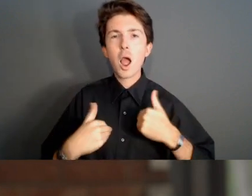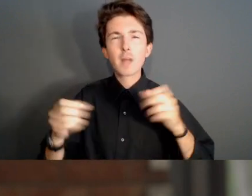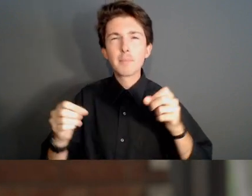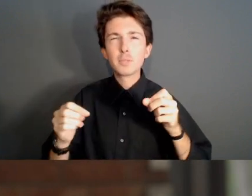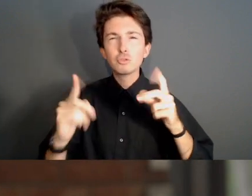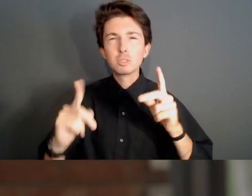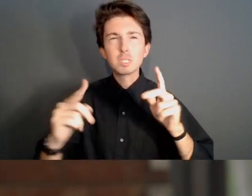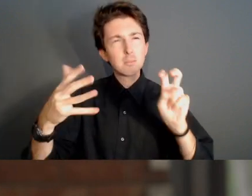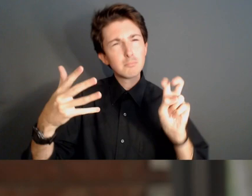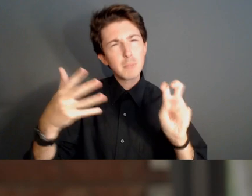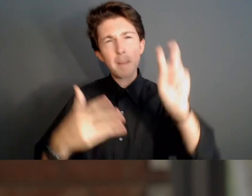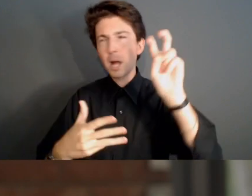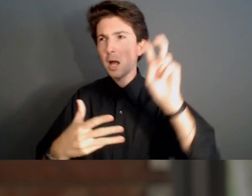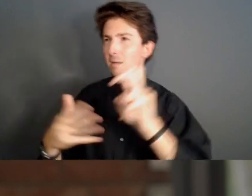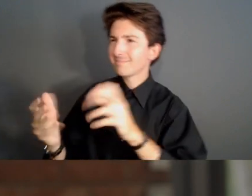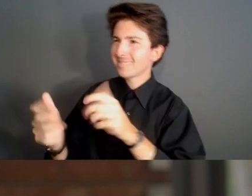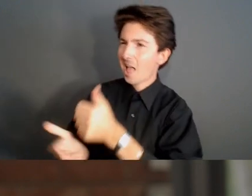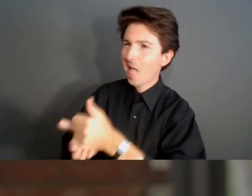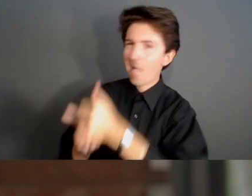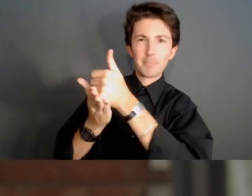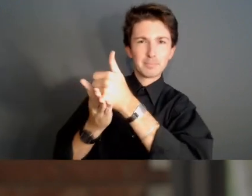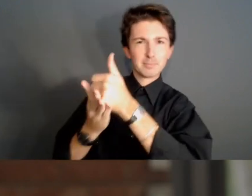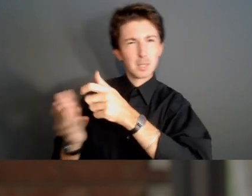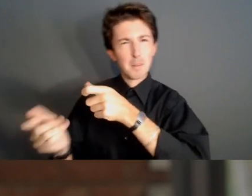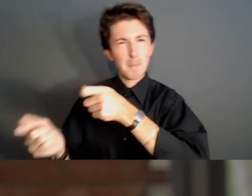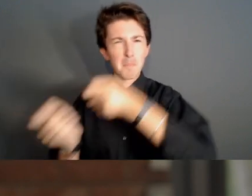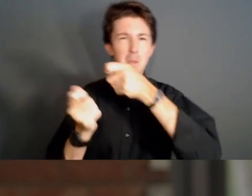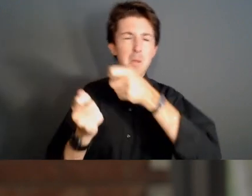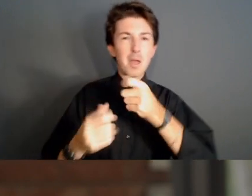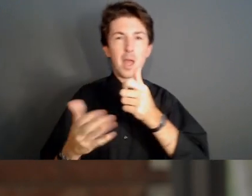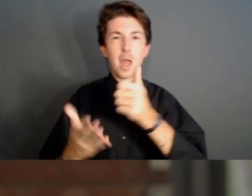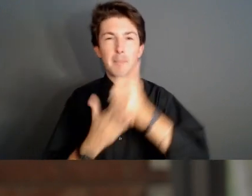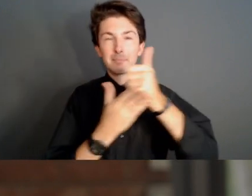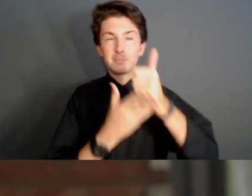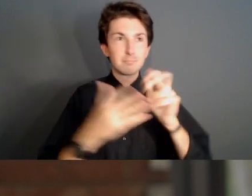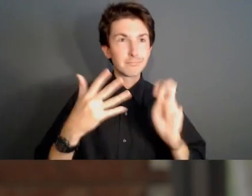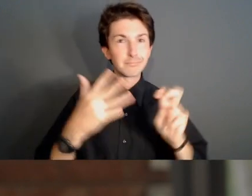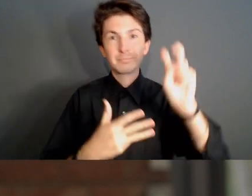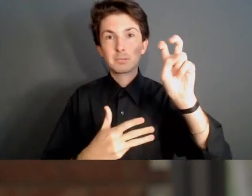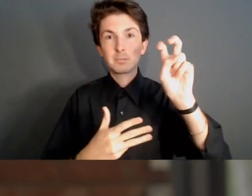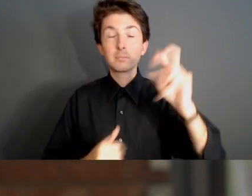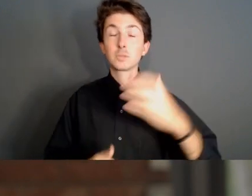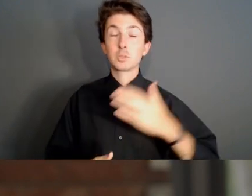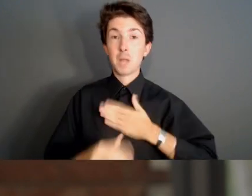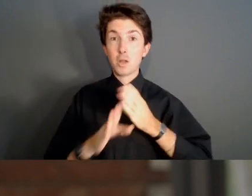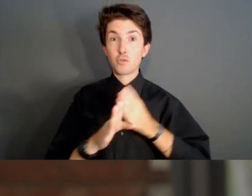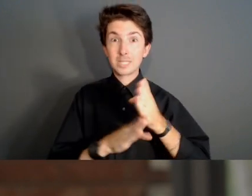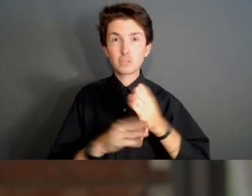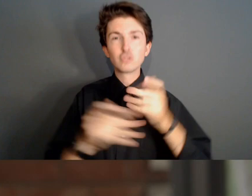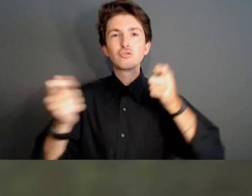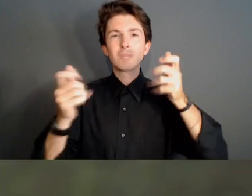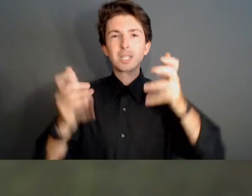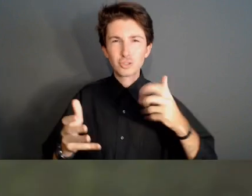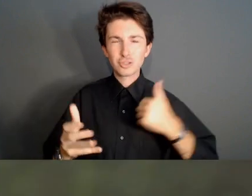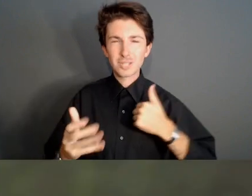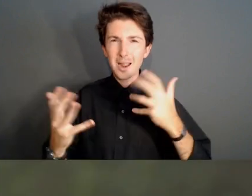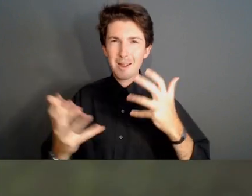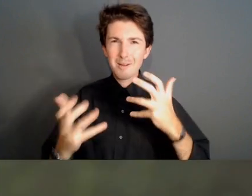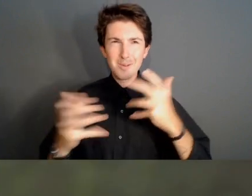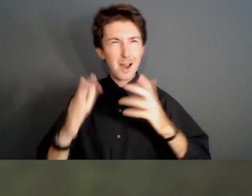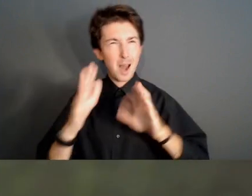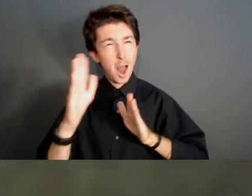created a place for us to advance opportunities for our careers and to continue to develop, and in my case, my career as a director. And I would love